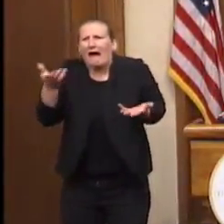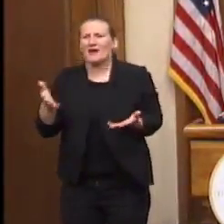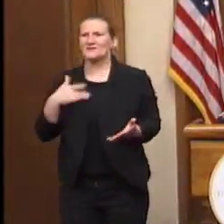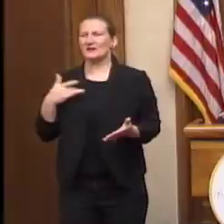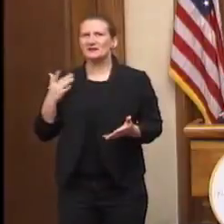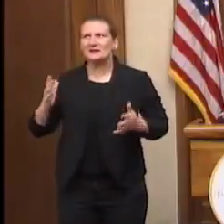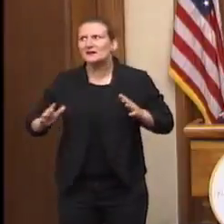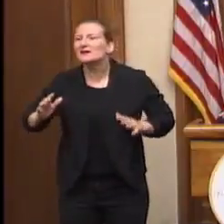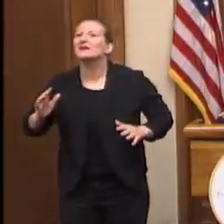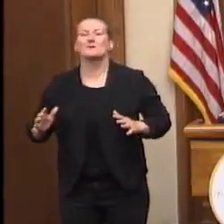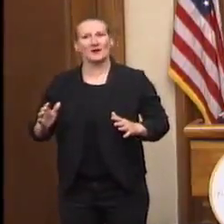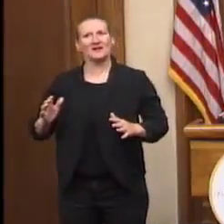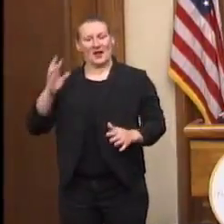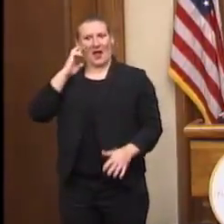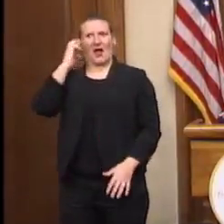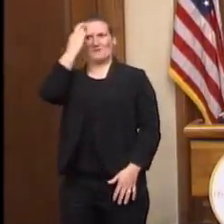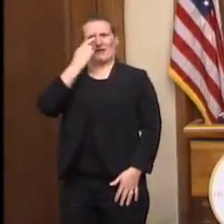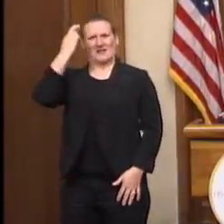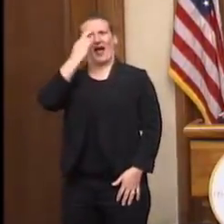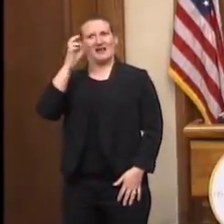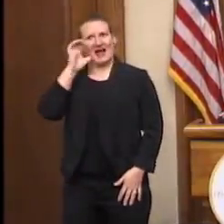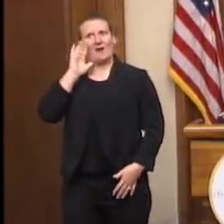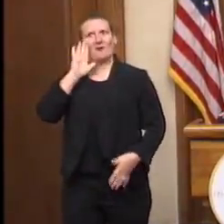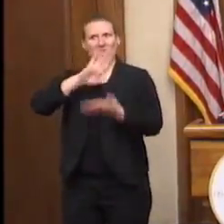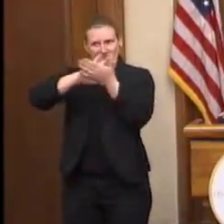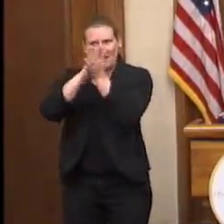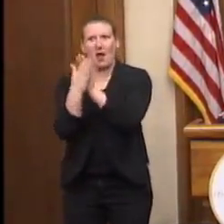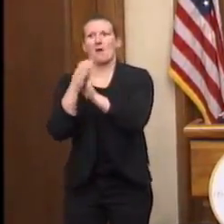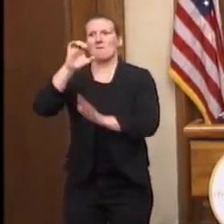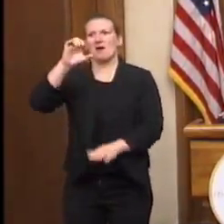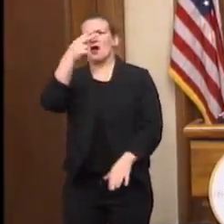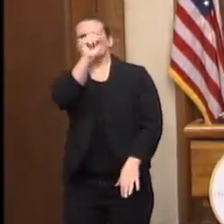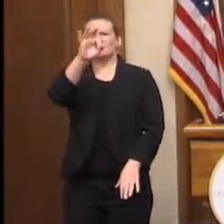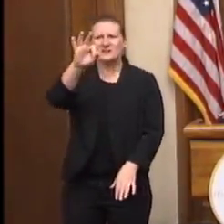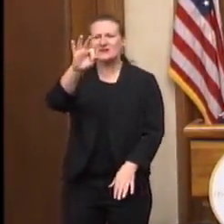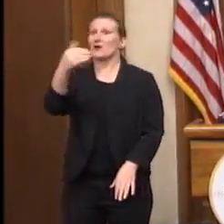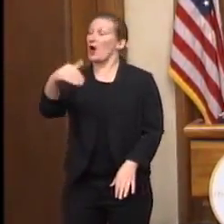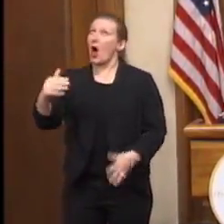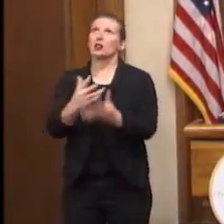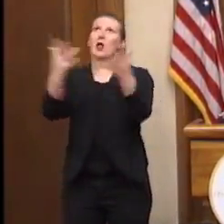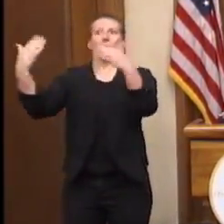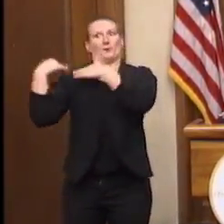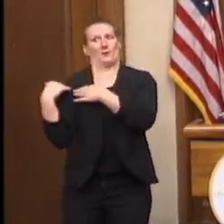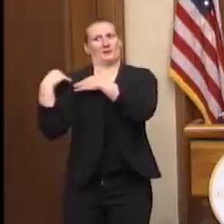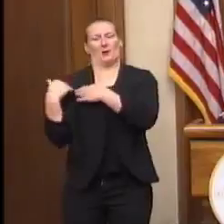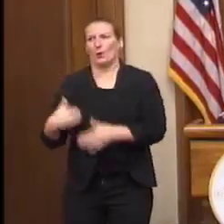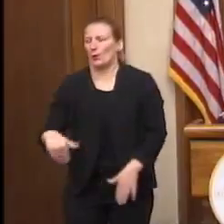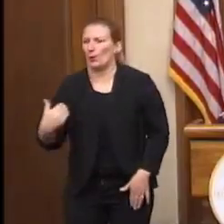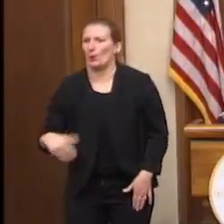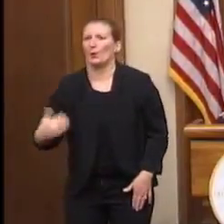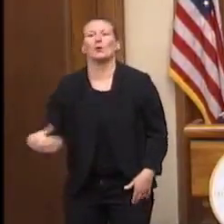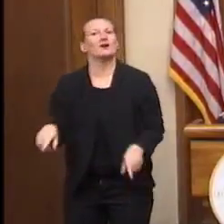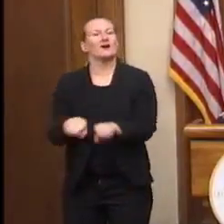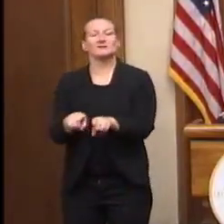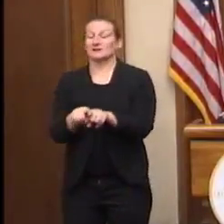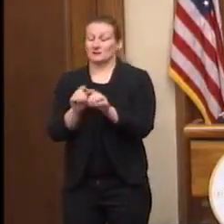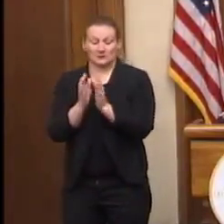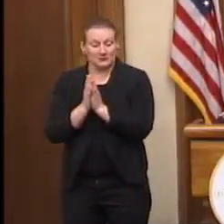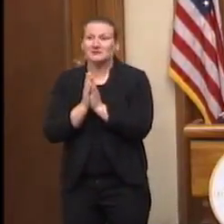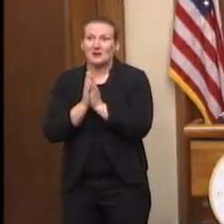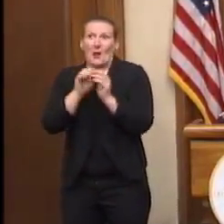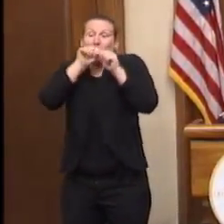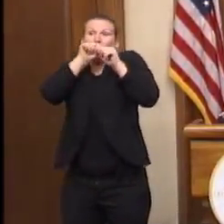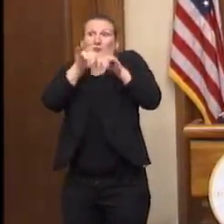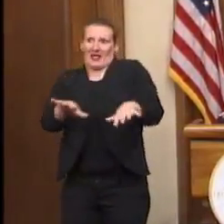I began to realize that I am going to be the chief, and in fact, and have a whole lot of responsibility, and certainly consider it a